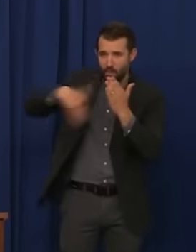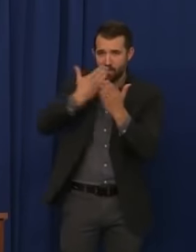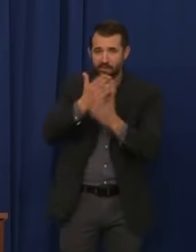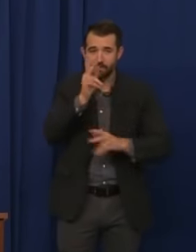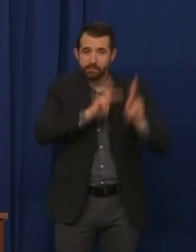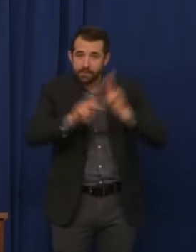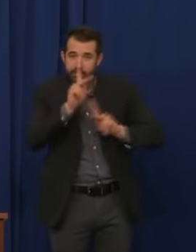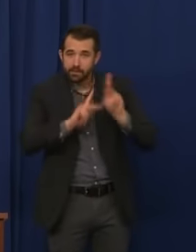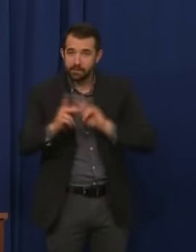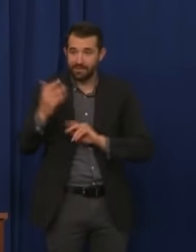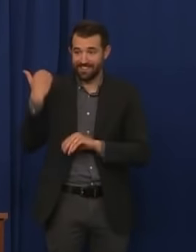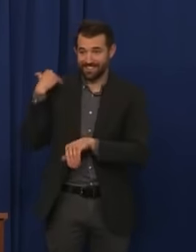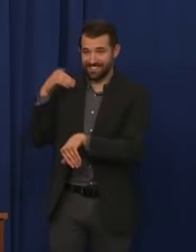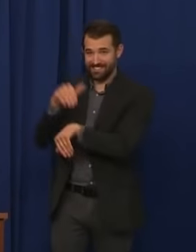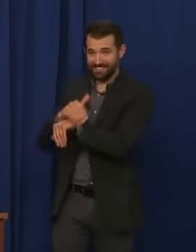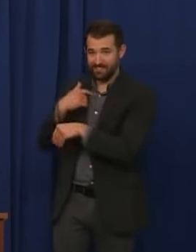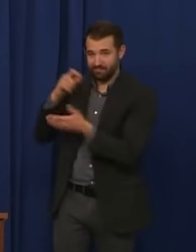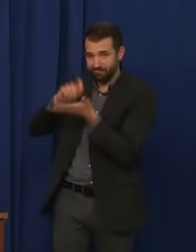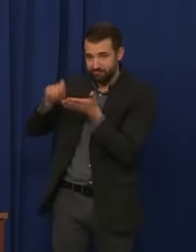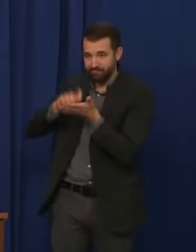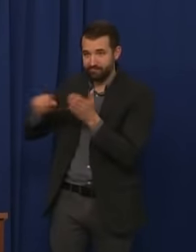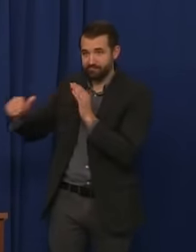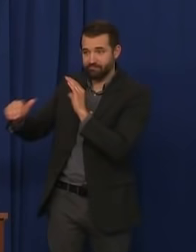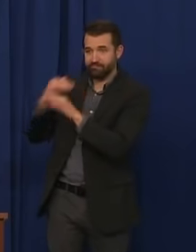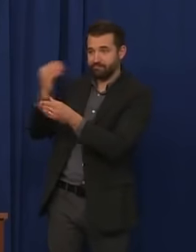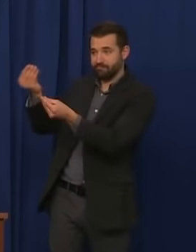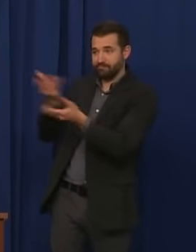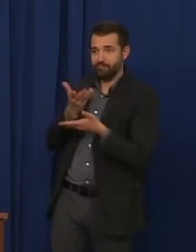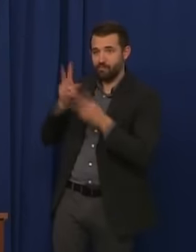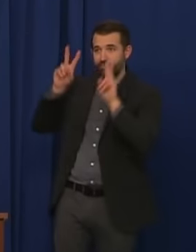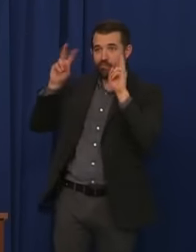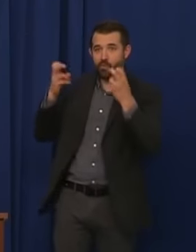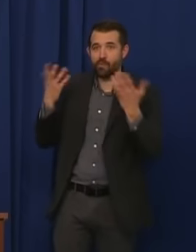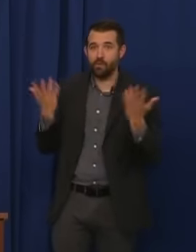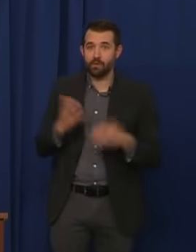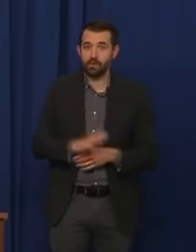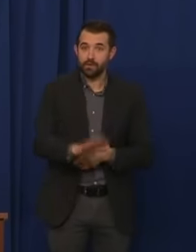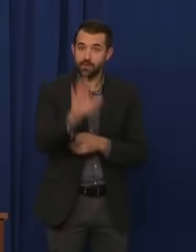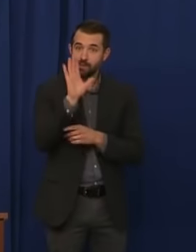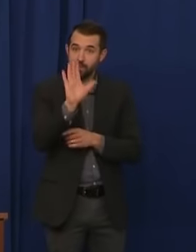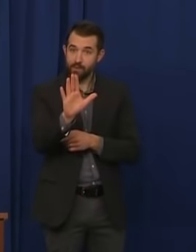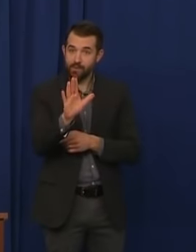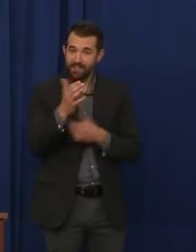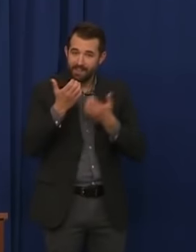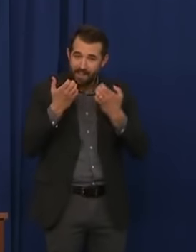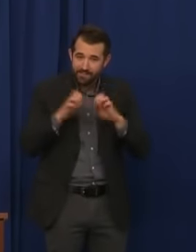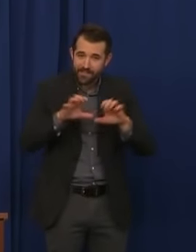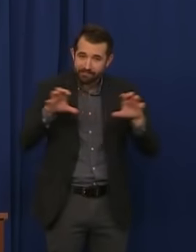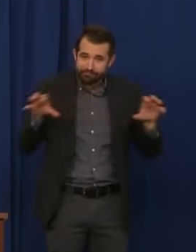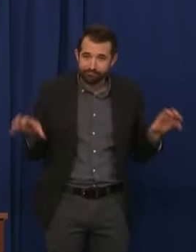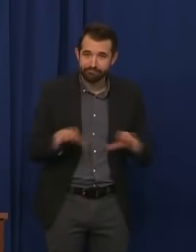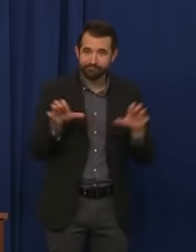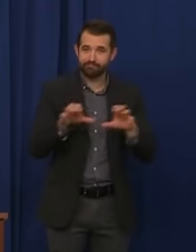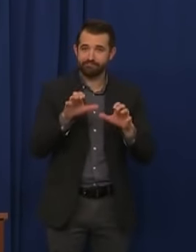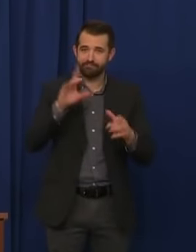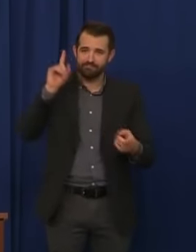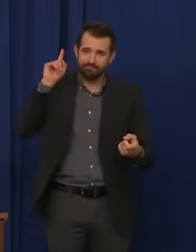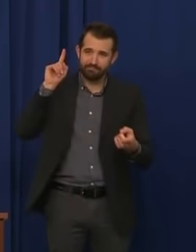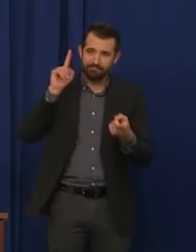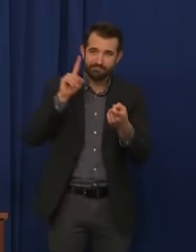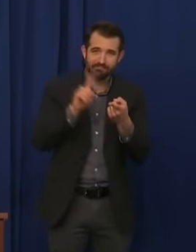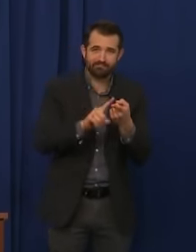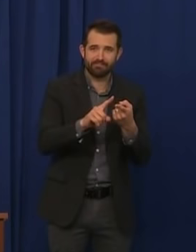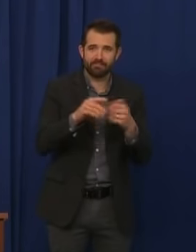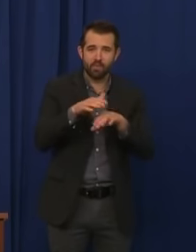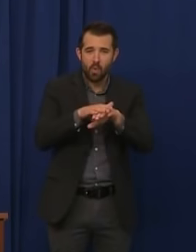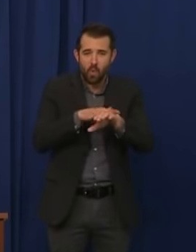said, "The success of your mitigation efforts to slow the spread of COVID-19 virtually ensures that